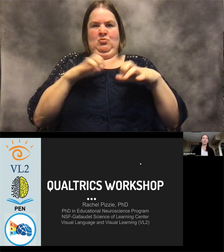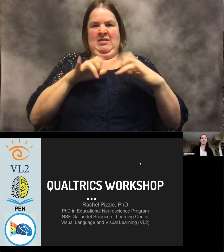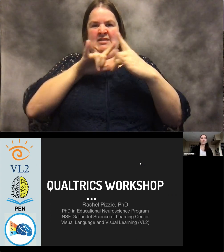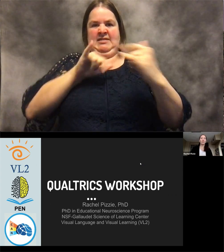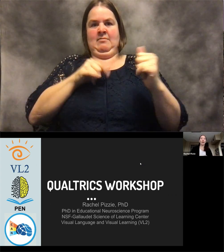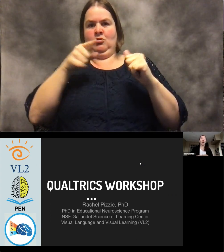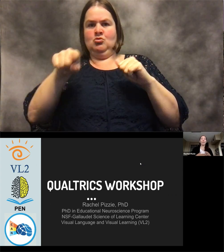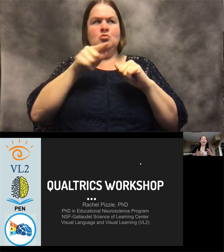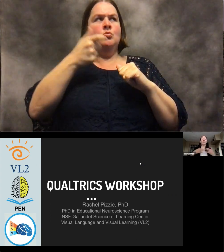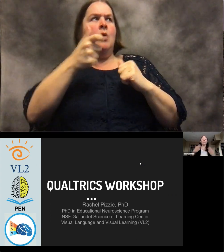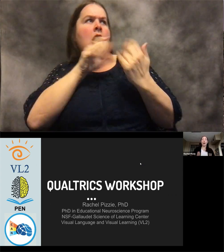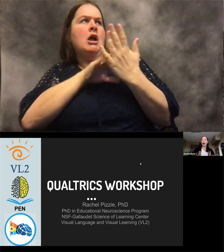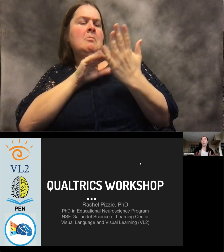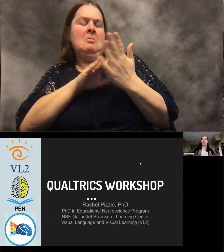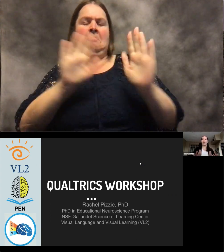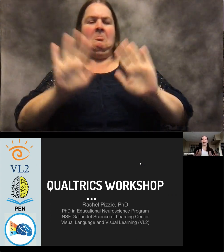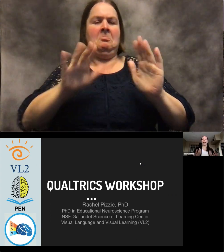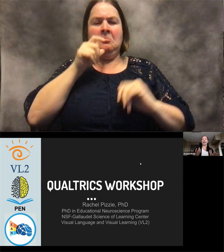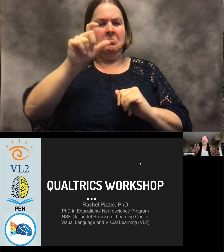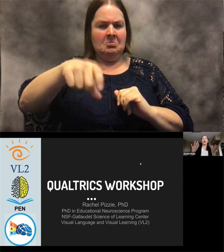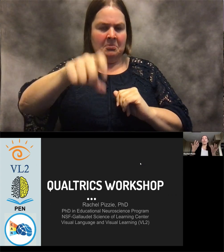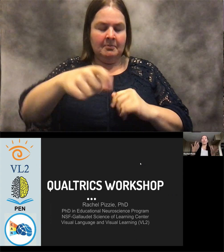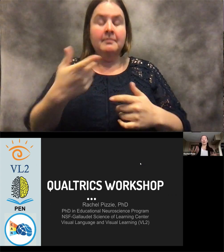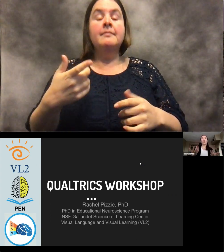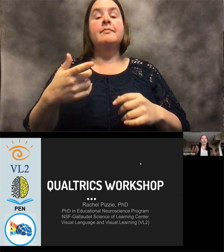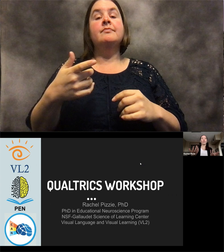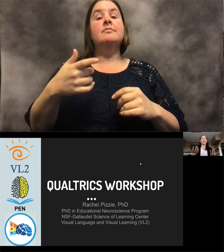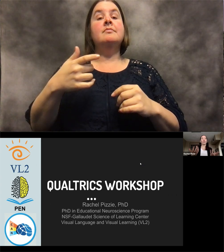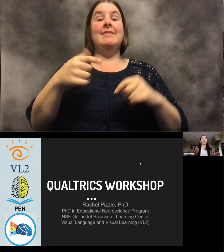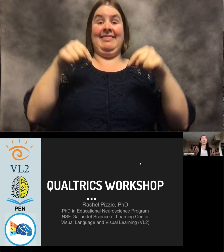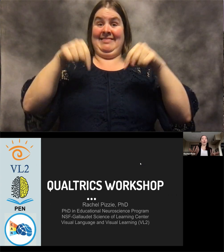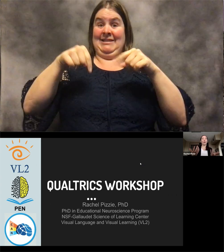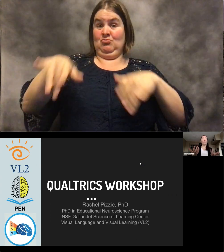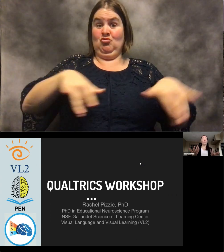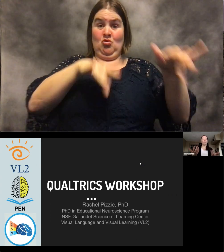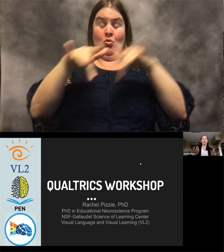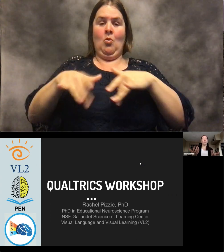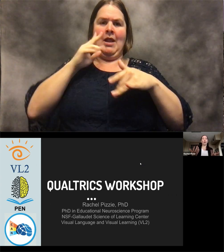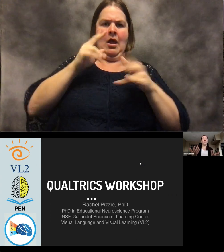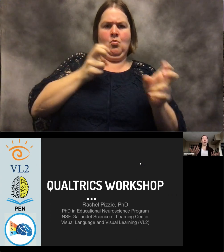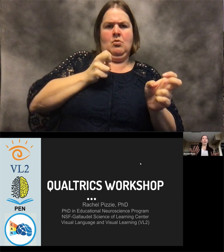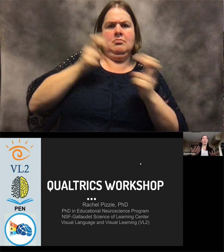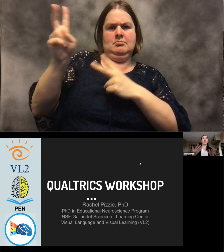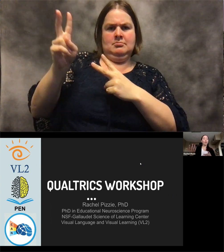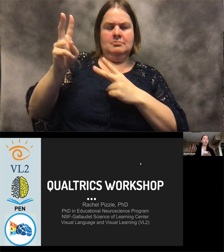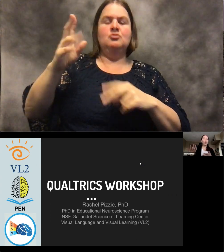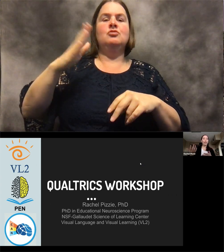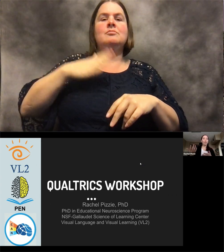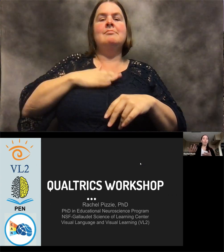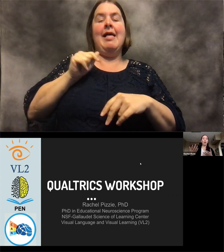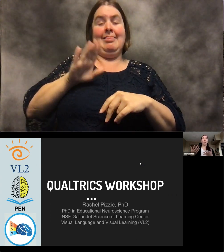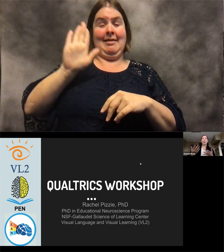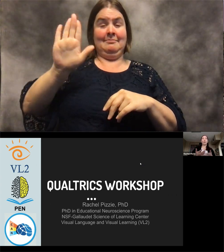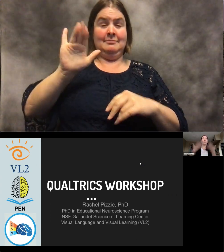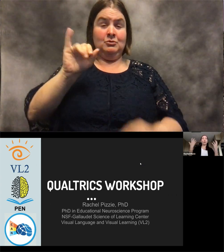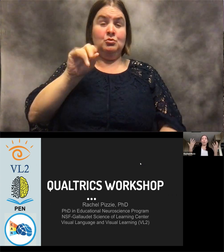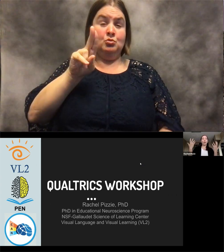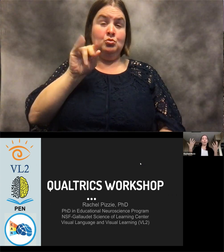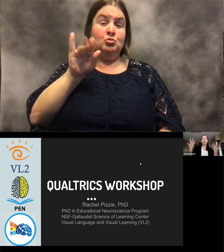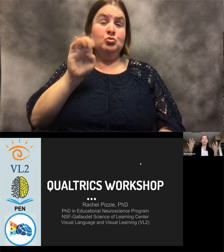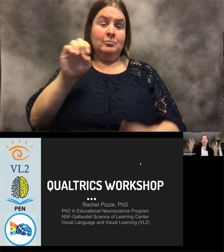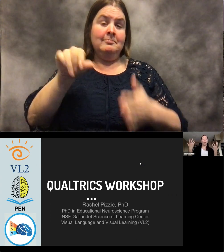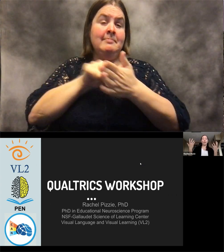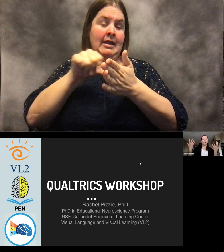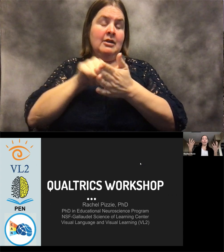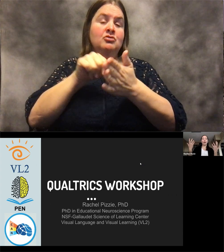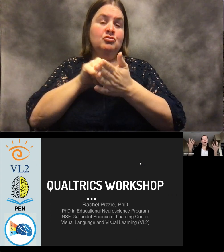time. I'll be uploading the recording of this workshop to my lab's YouTube page. So you should be